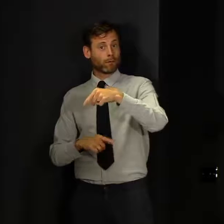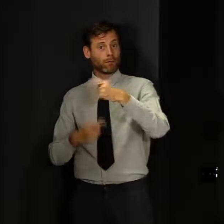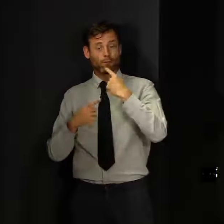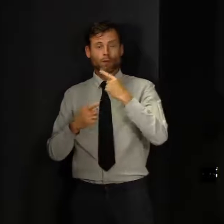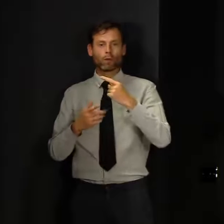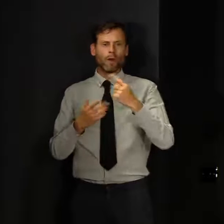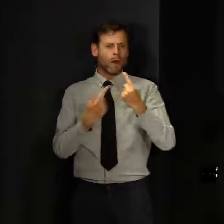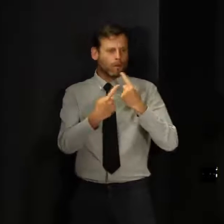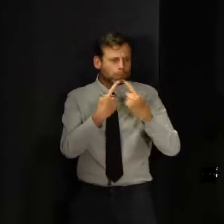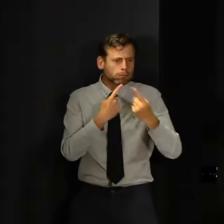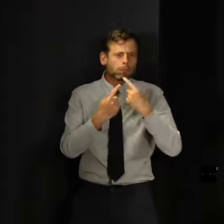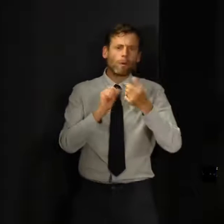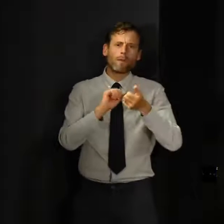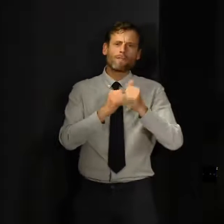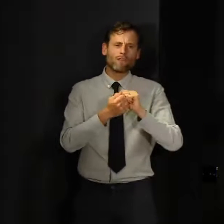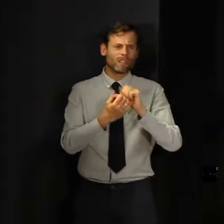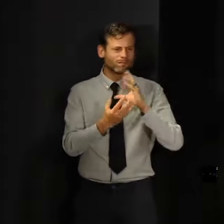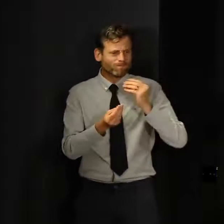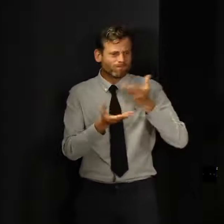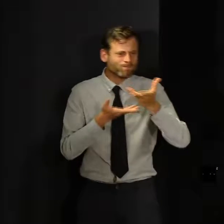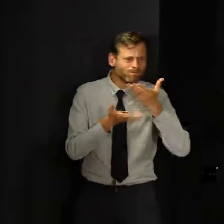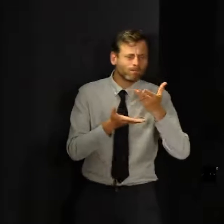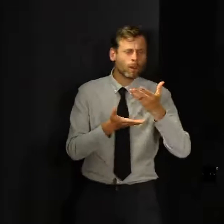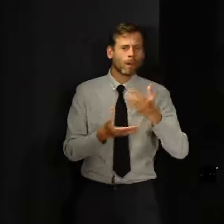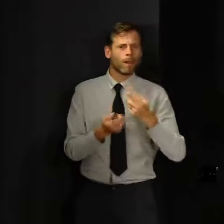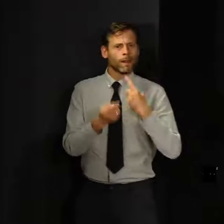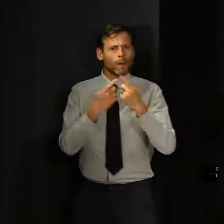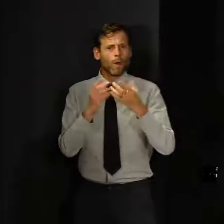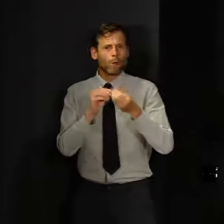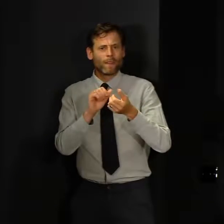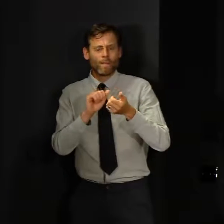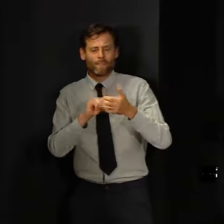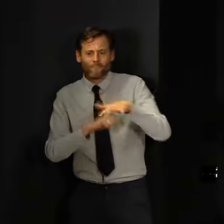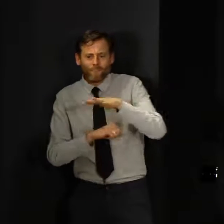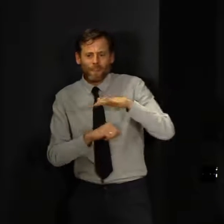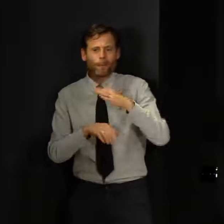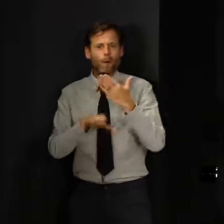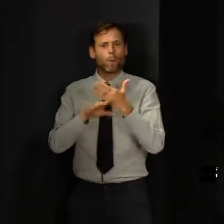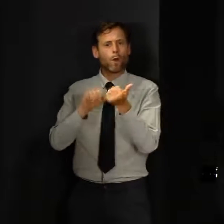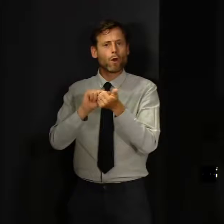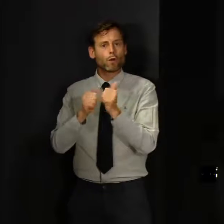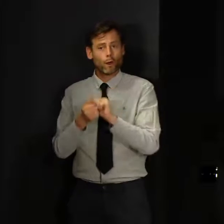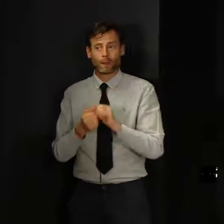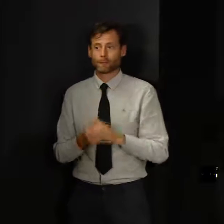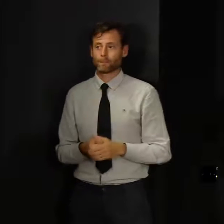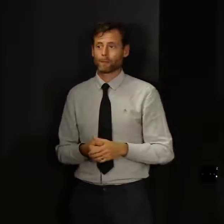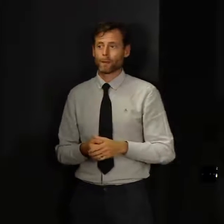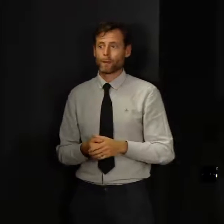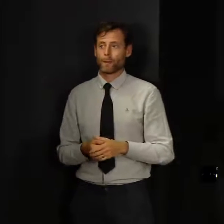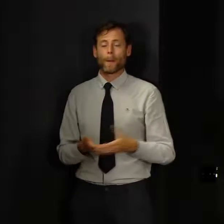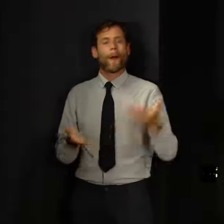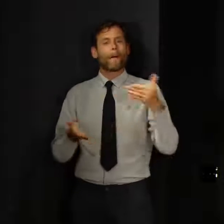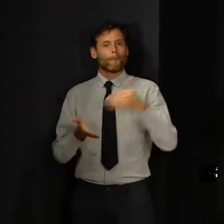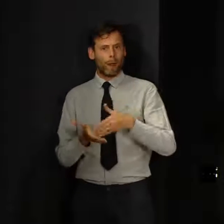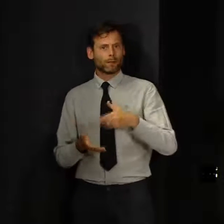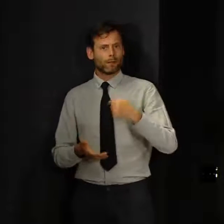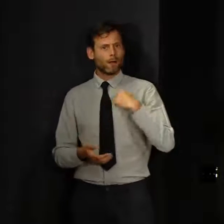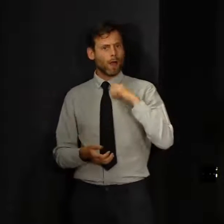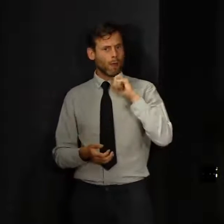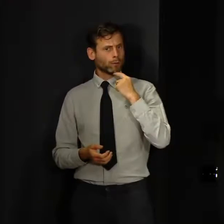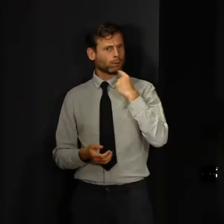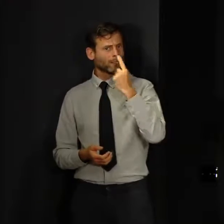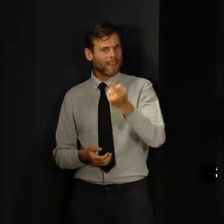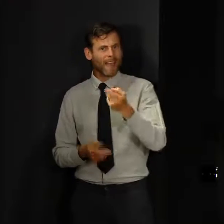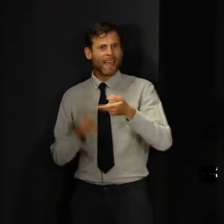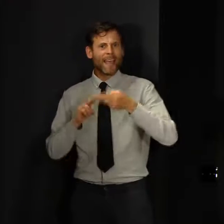friends, by engaging with family and others such as work colleagues. And as ever, I would encourage anyone who is a victim of